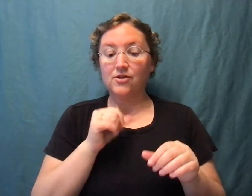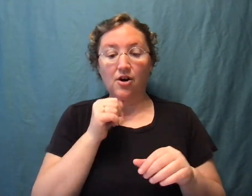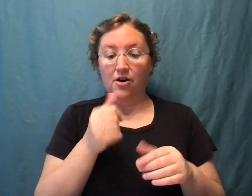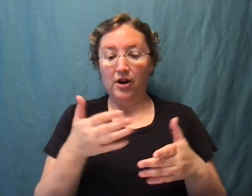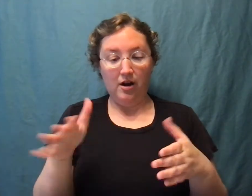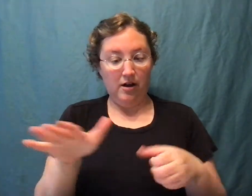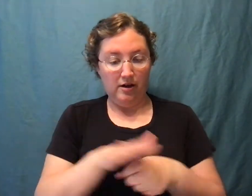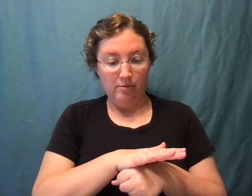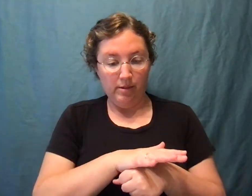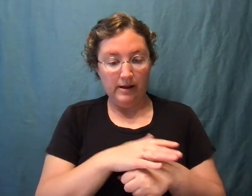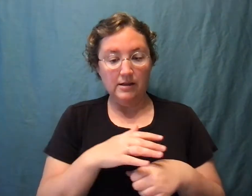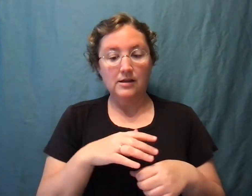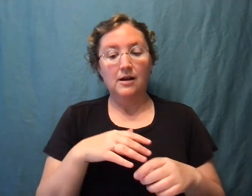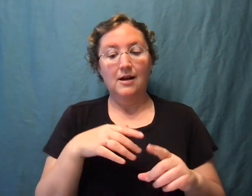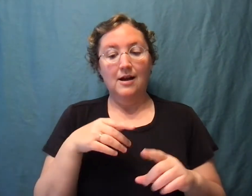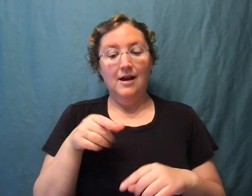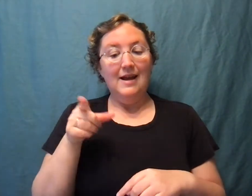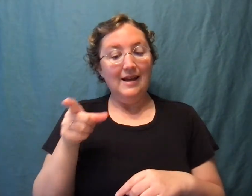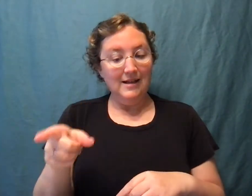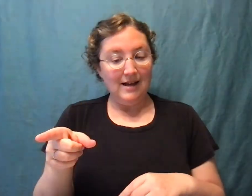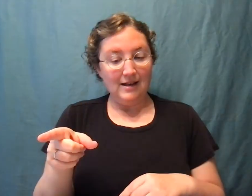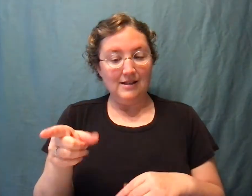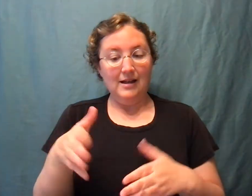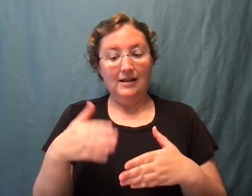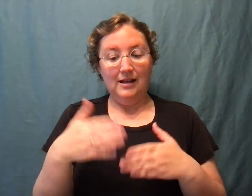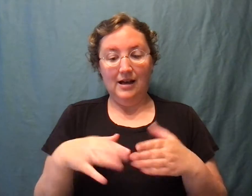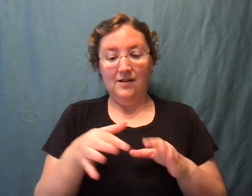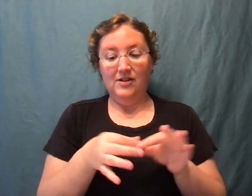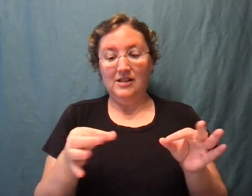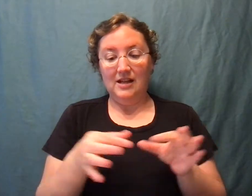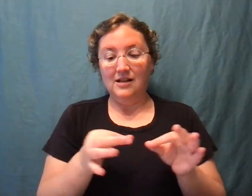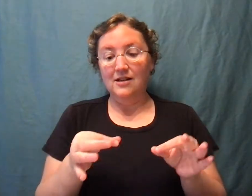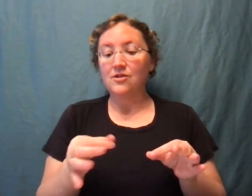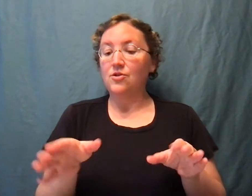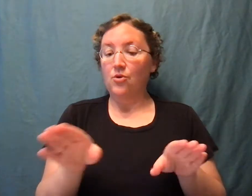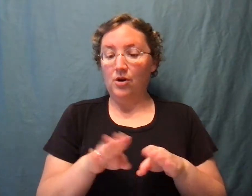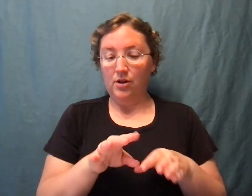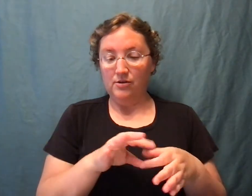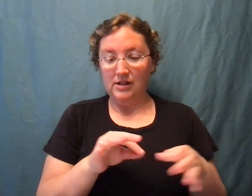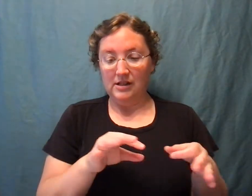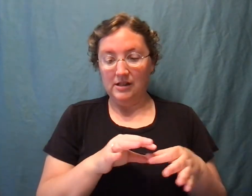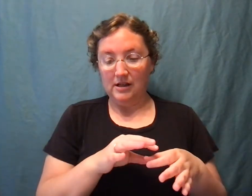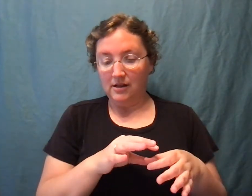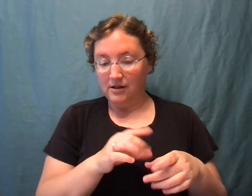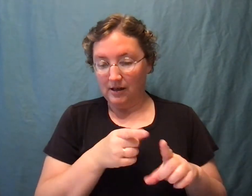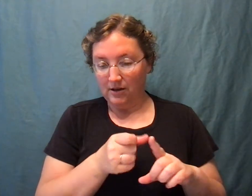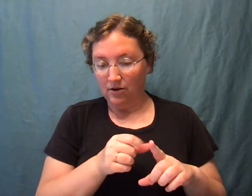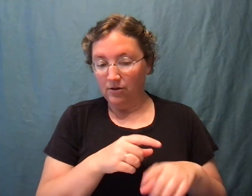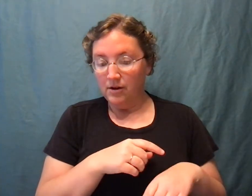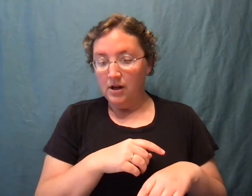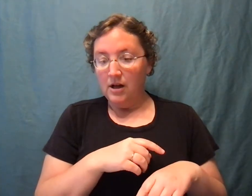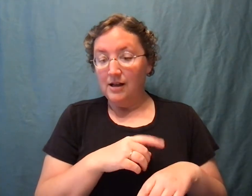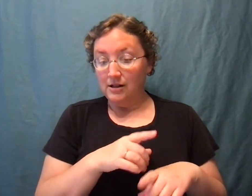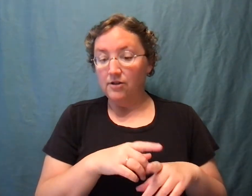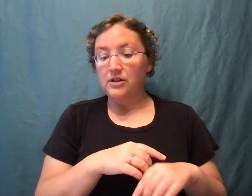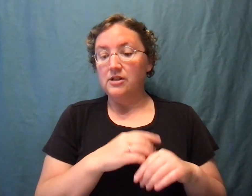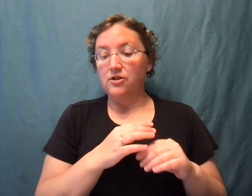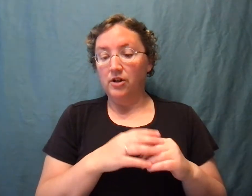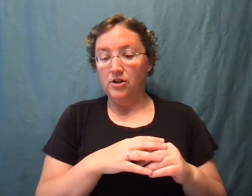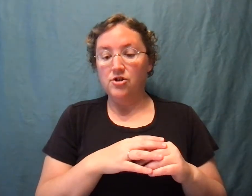are incomplete. Indexing at the end of a sentence or a closing signal is a closing signal and shows